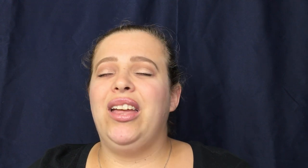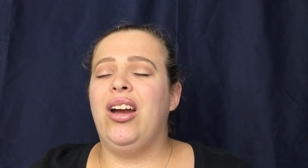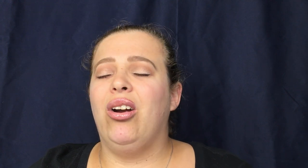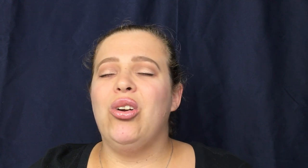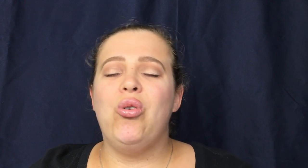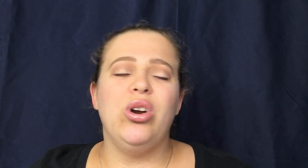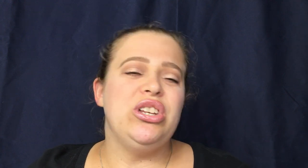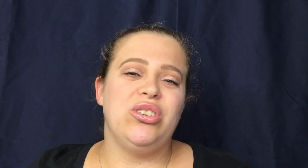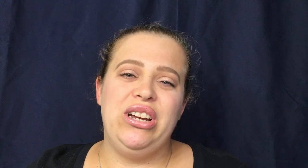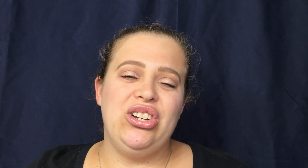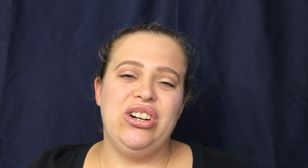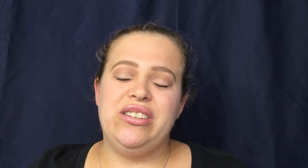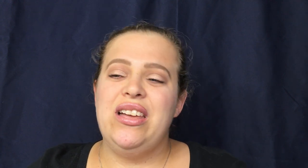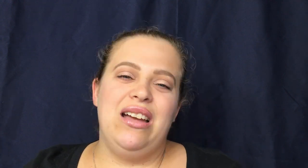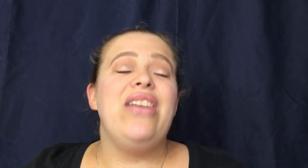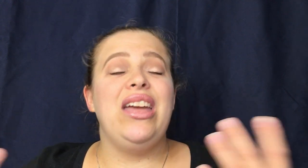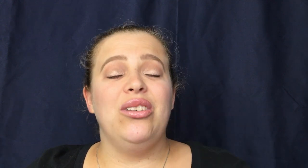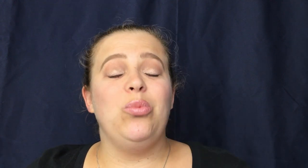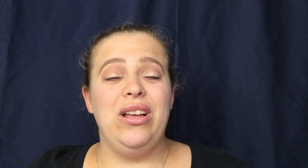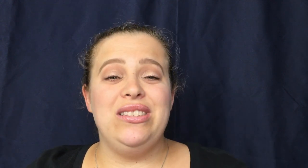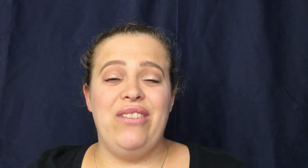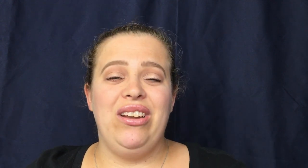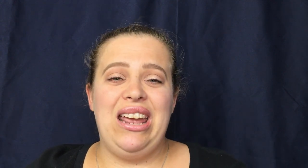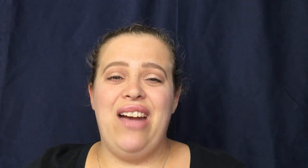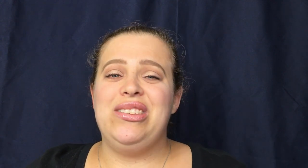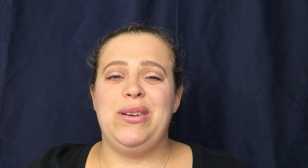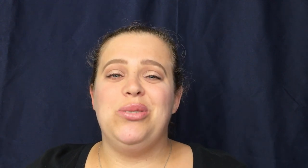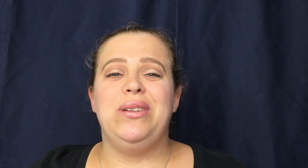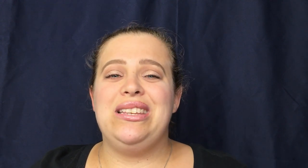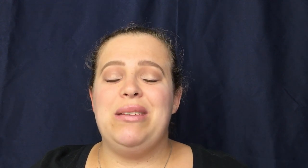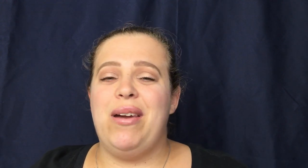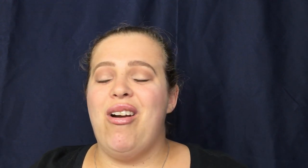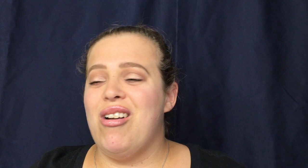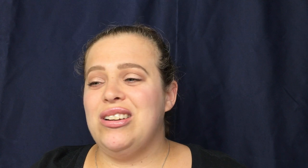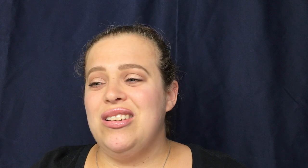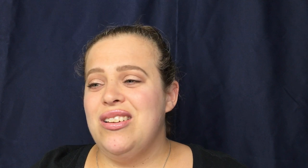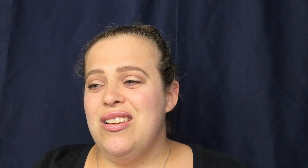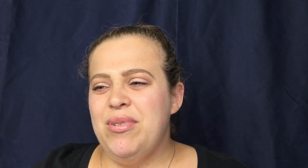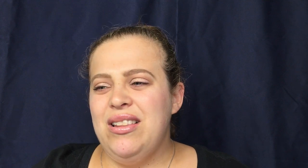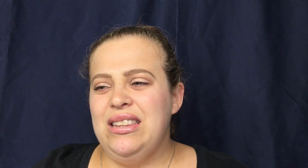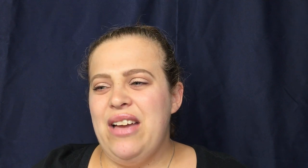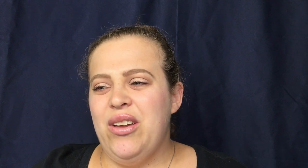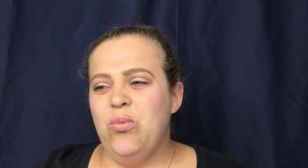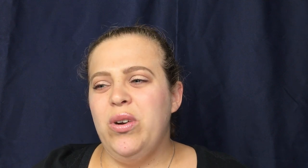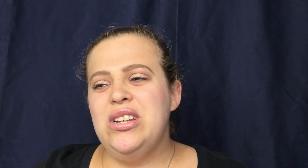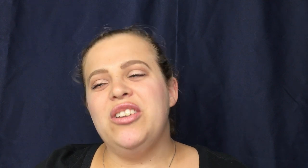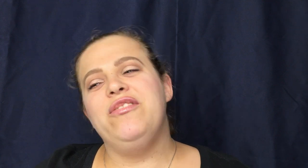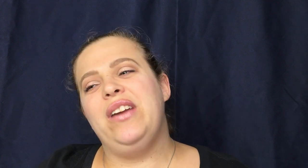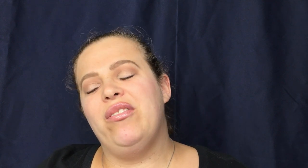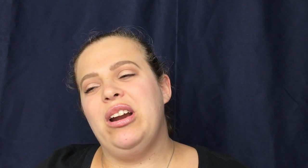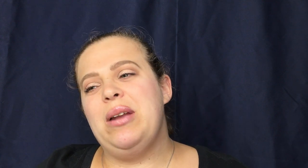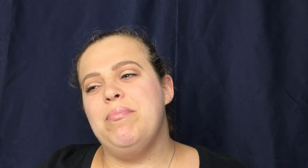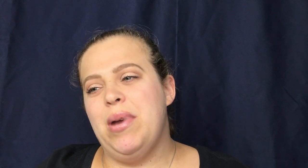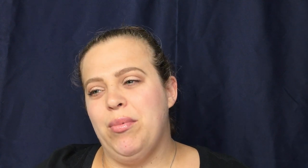they are gorgeous creatures. I think the whales definitely have a special place in my heart. Number 11, what is your favorite